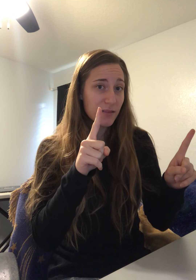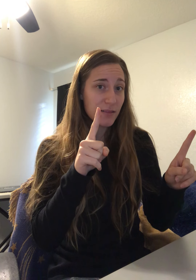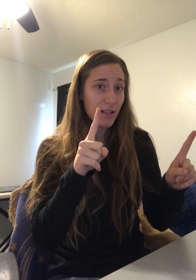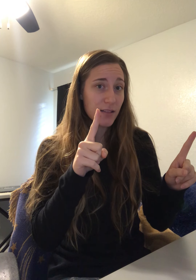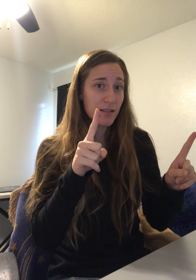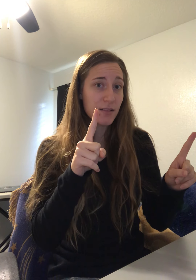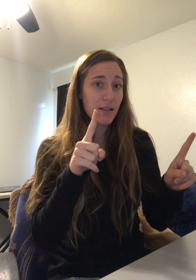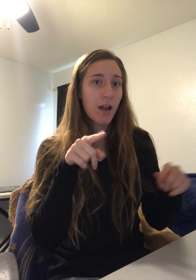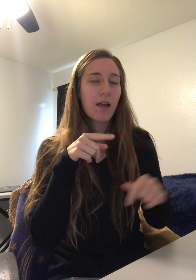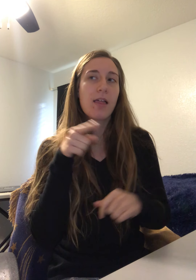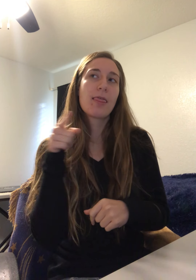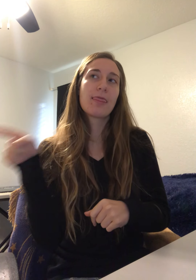somehow outside of